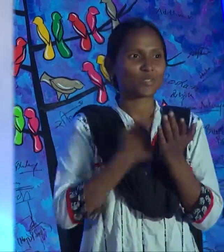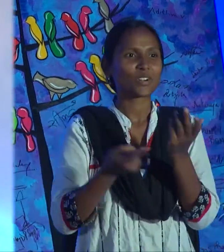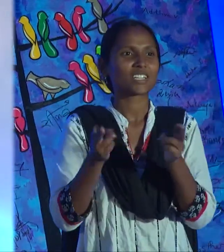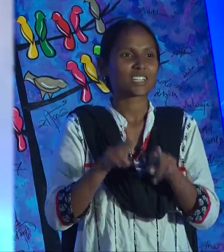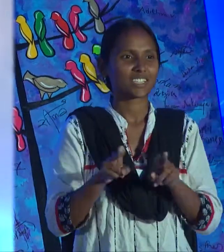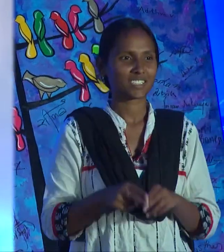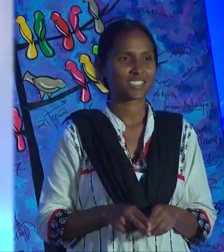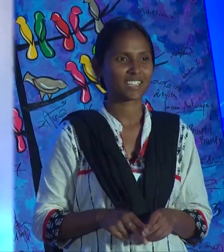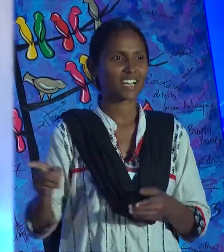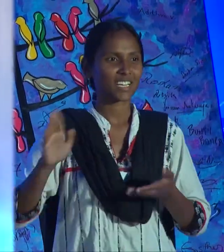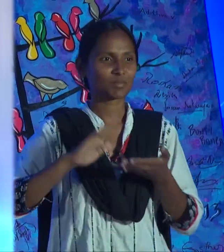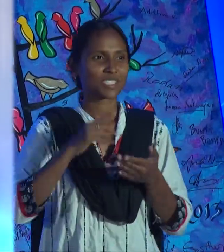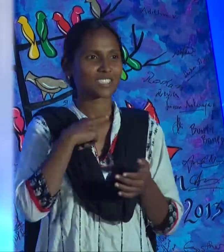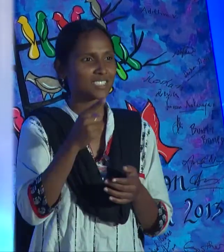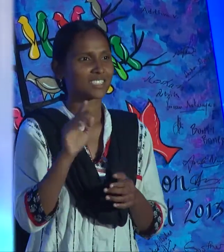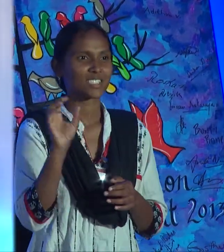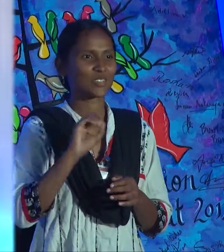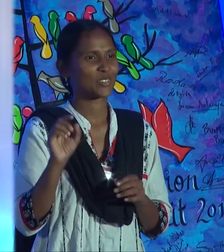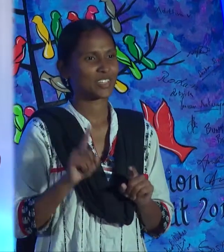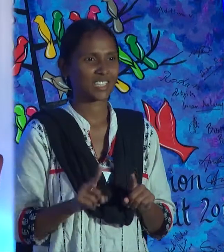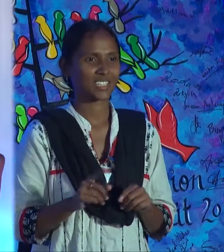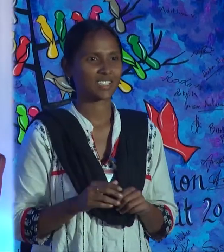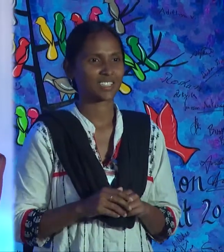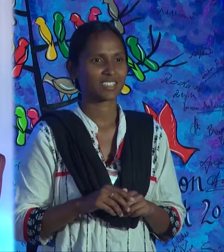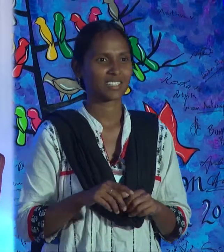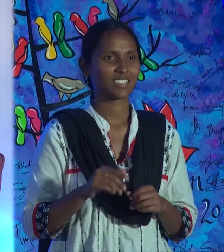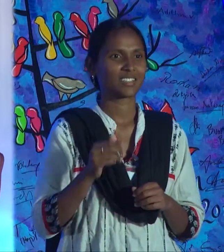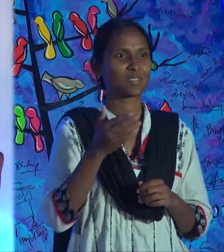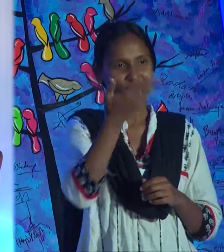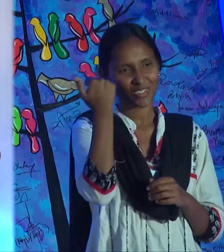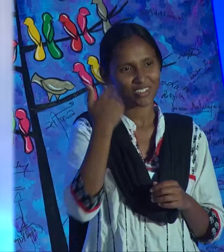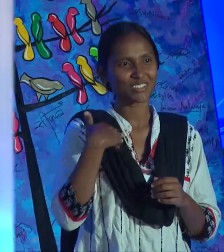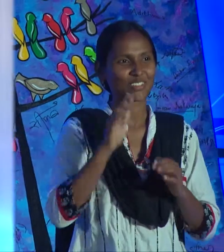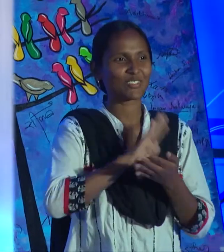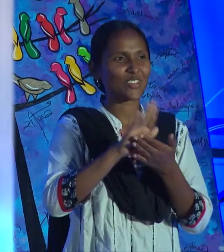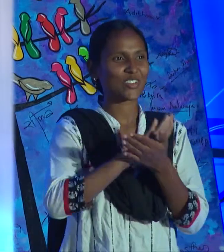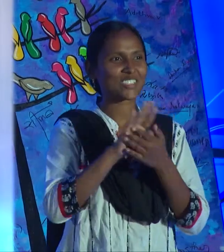husband says, you don't need to ask her. All I did was I got up and washed our windows.